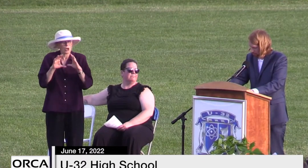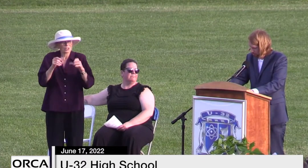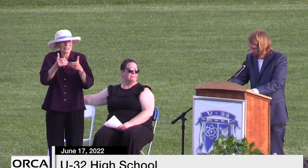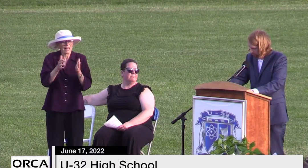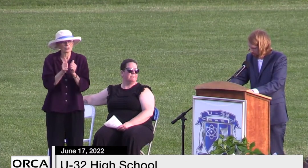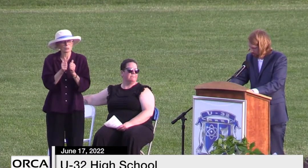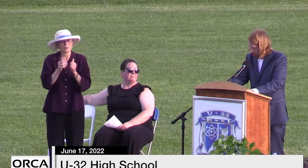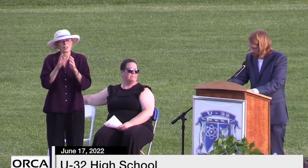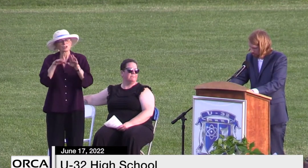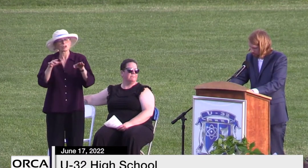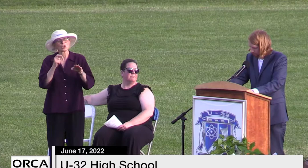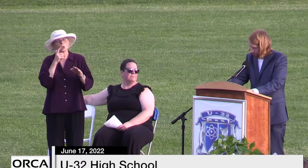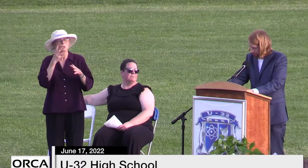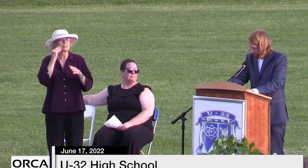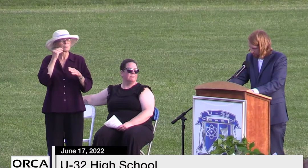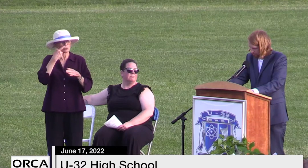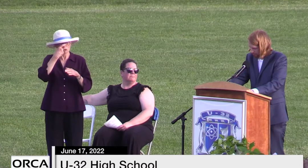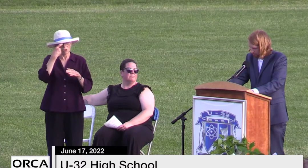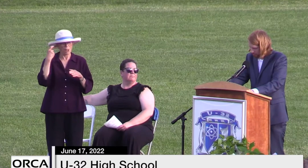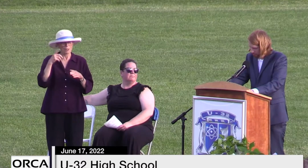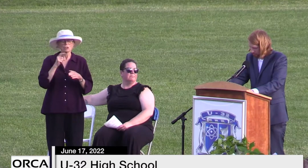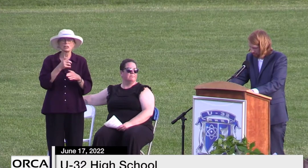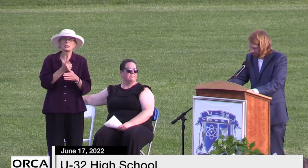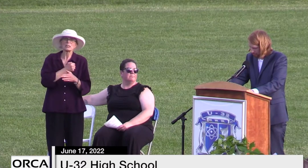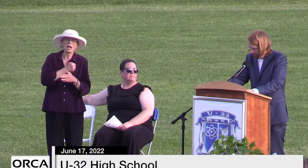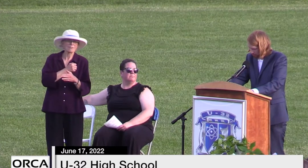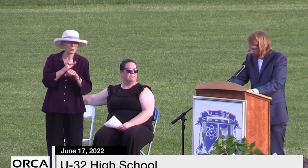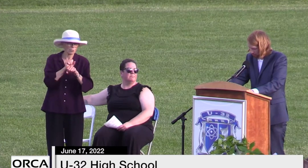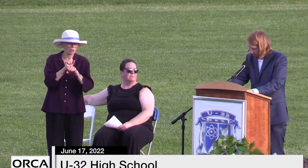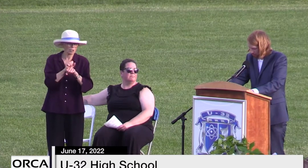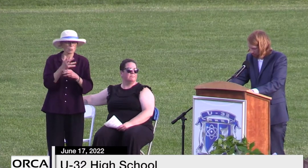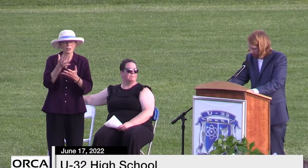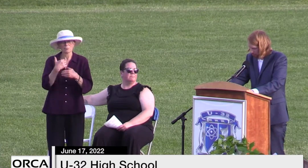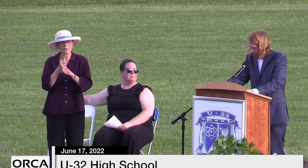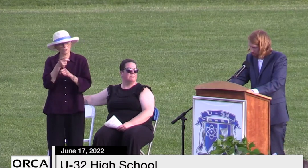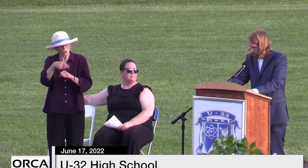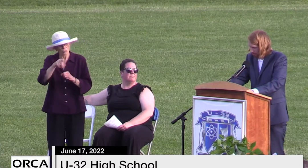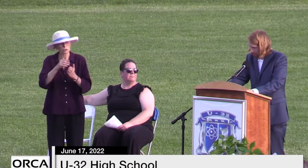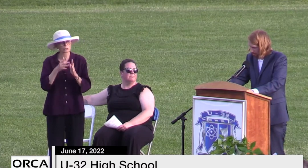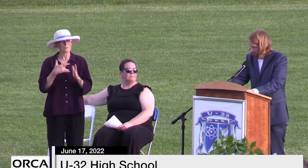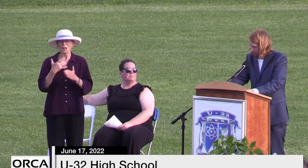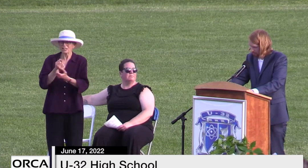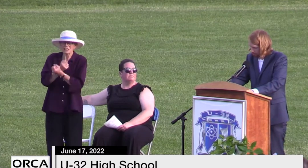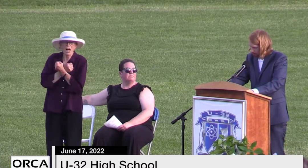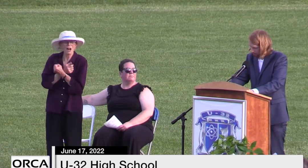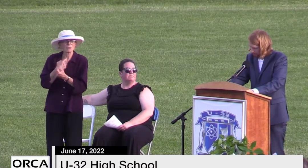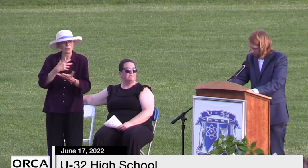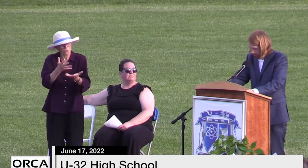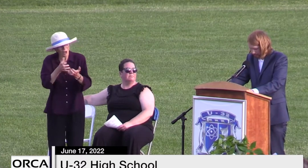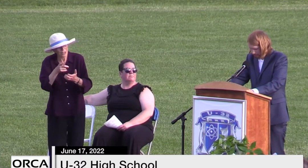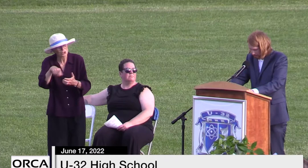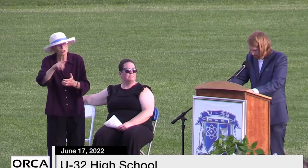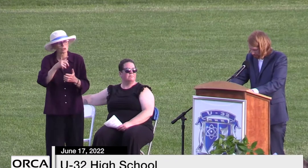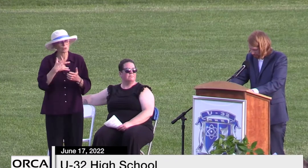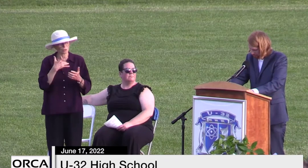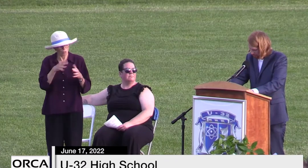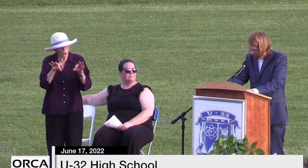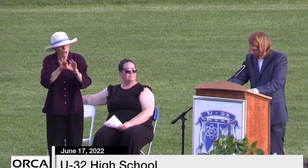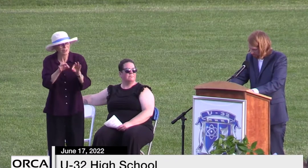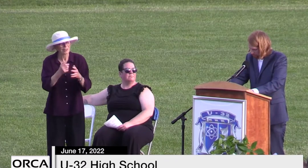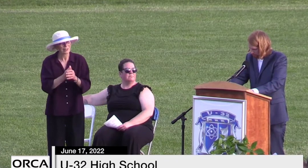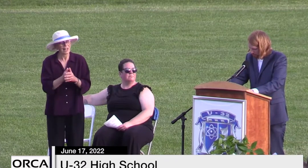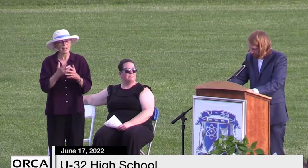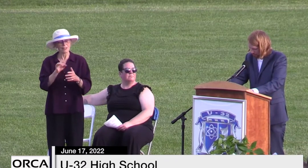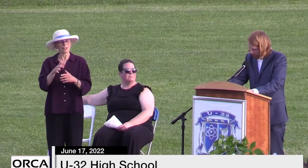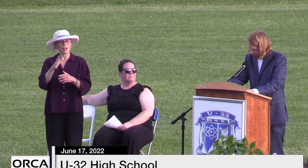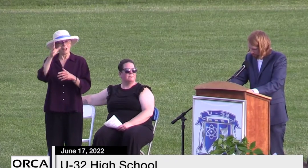who experienced trauma. She fell in love with this. She wanted to make these students feel loved, wanted, and worthy. Then her and